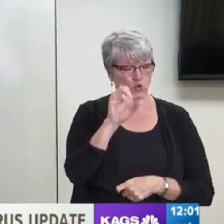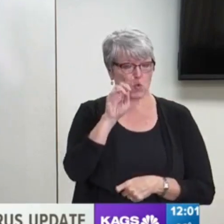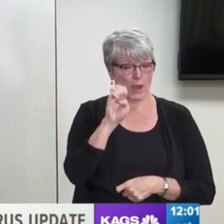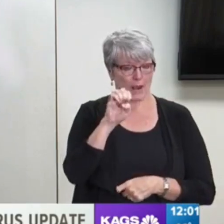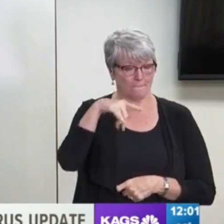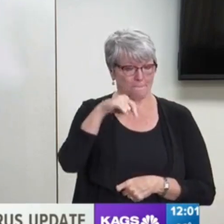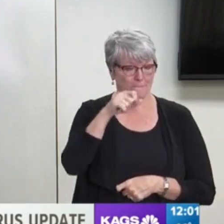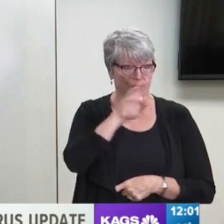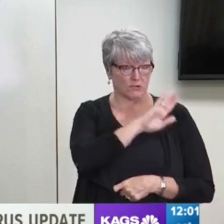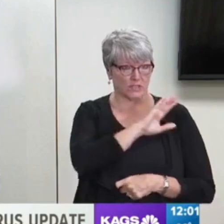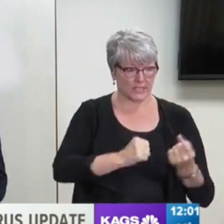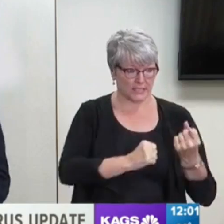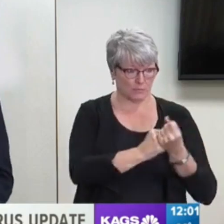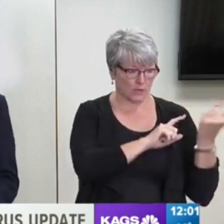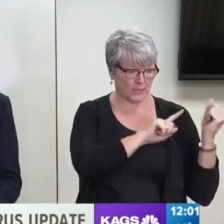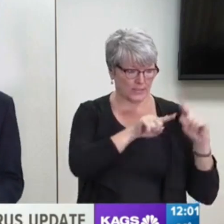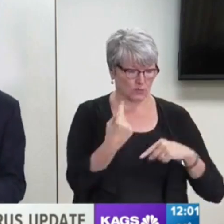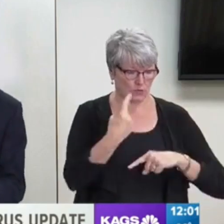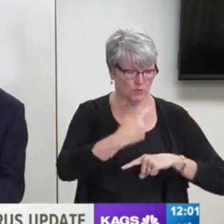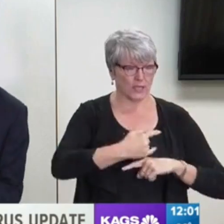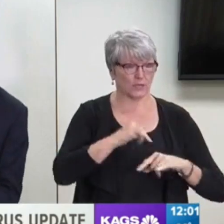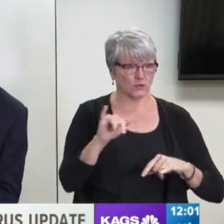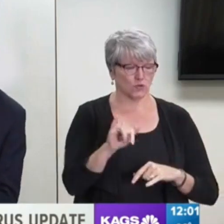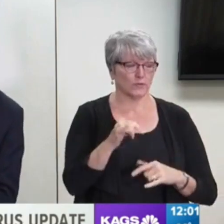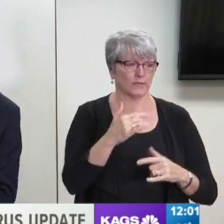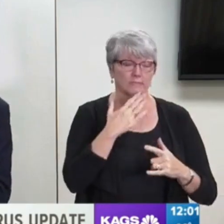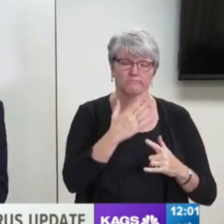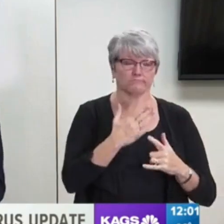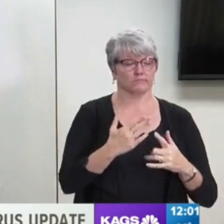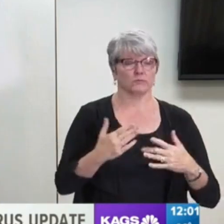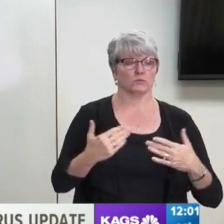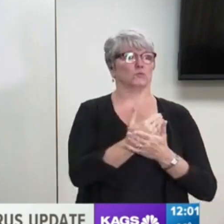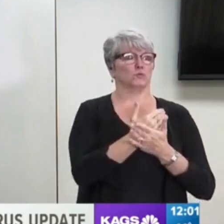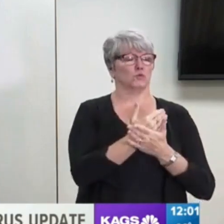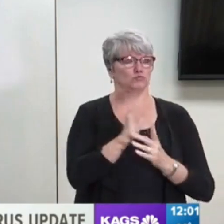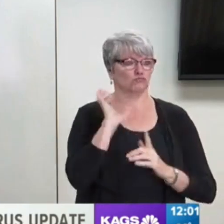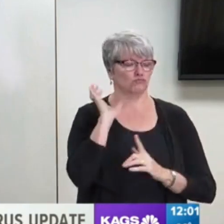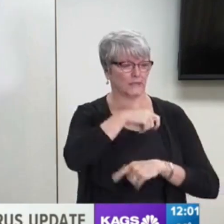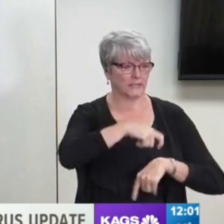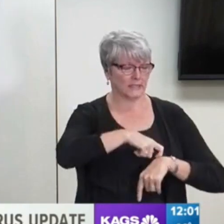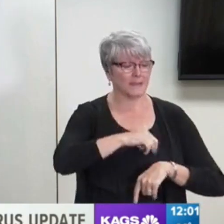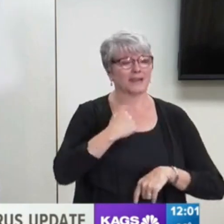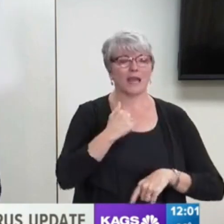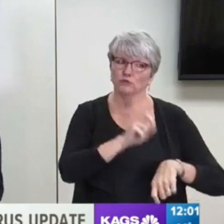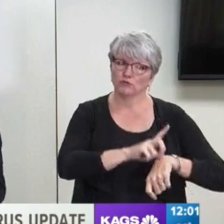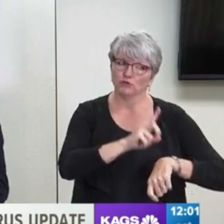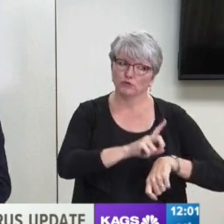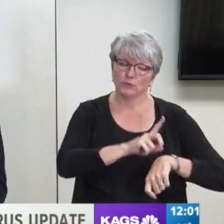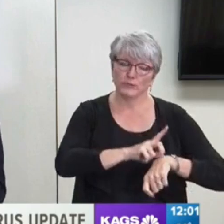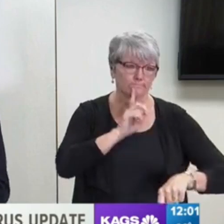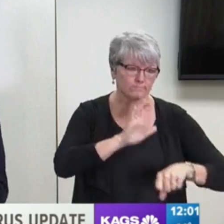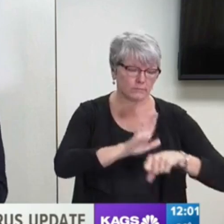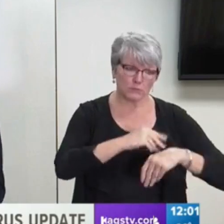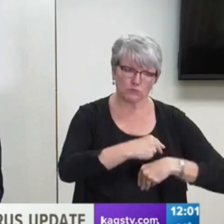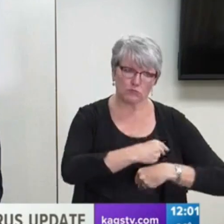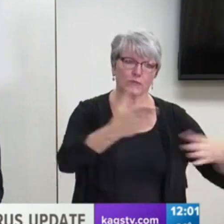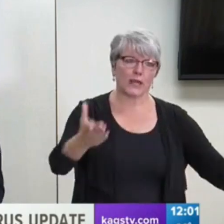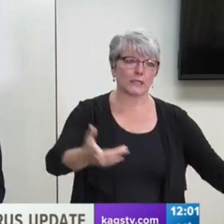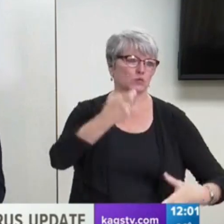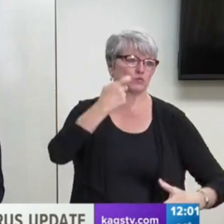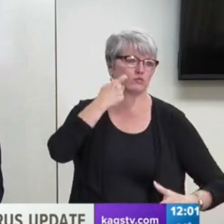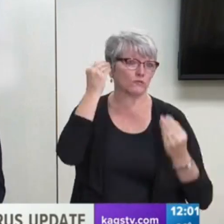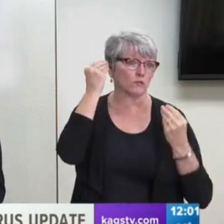his support during this unprecedented time. In our duty and commitment to provide you with the latest